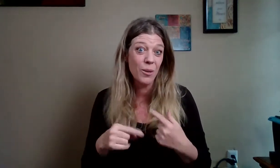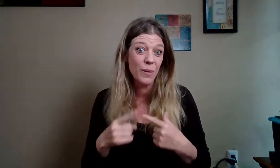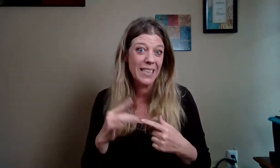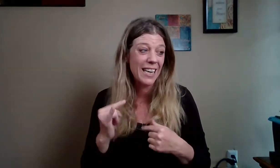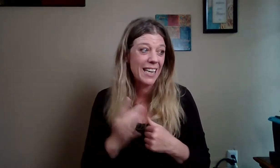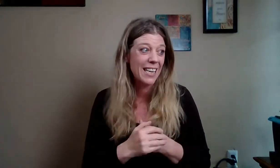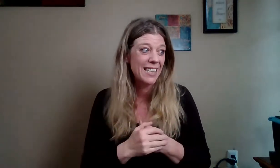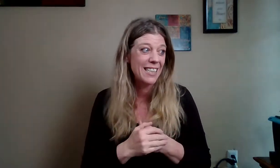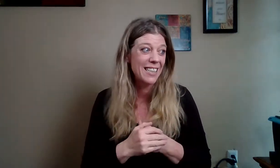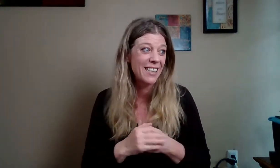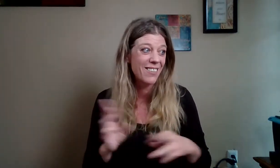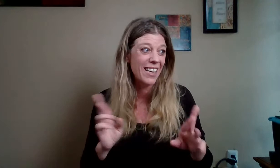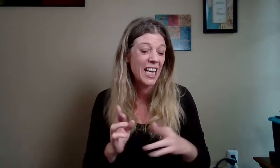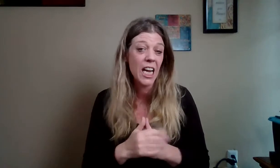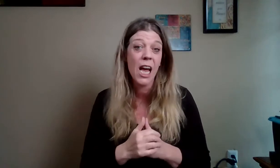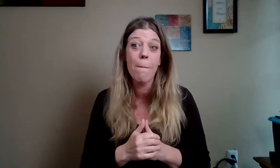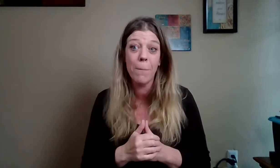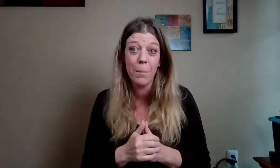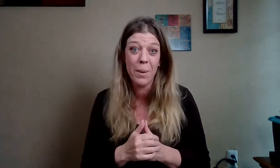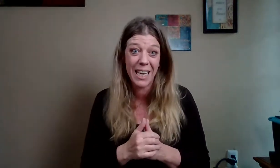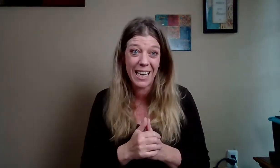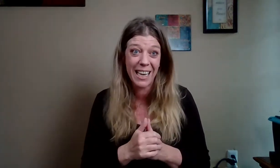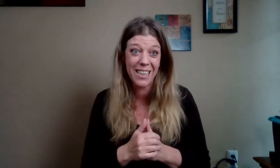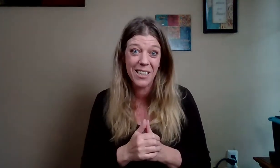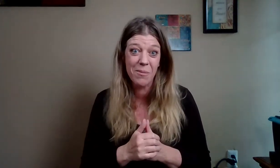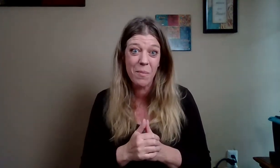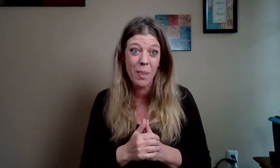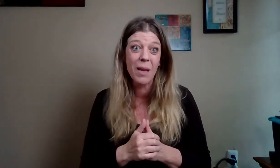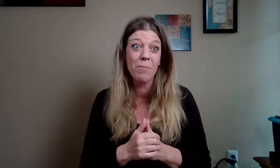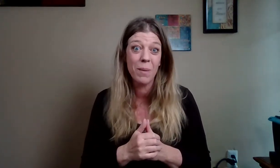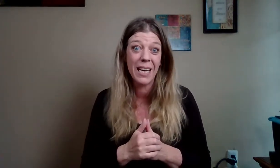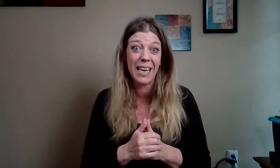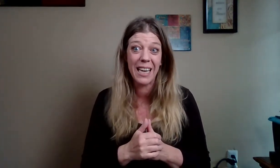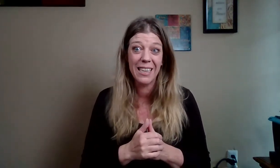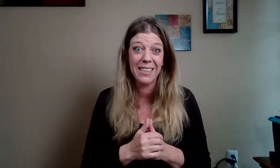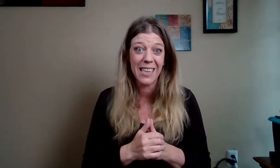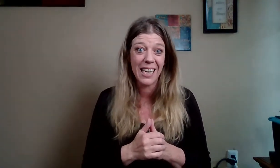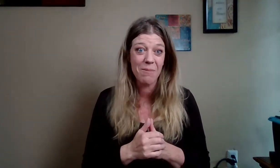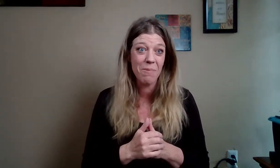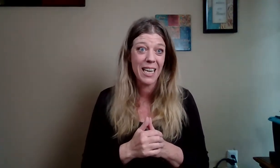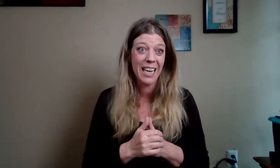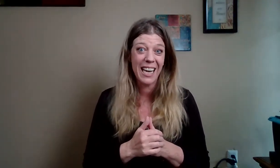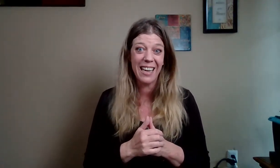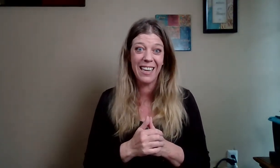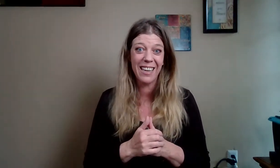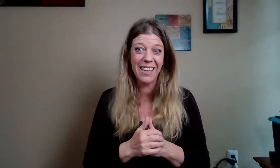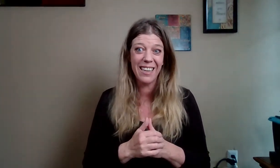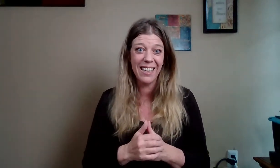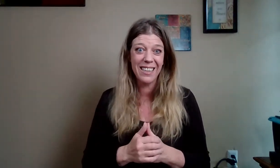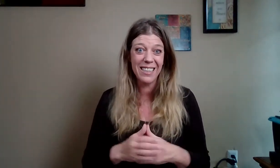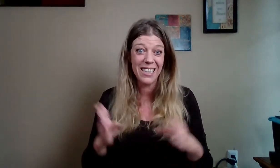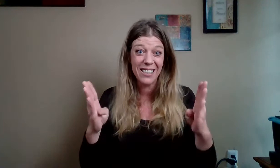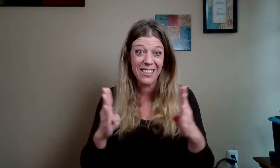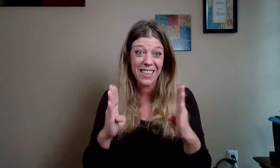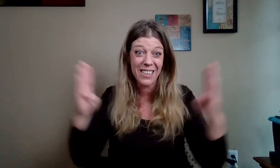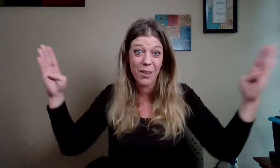you sign it. Ready? Big, big, sign big. Did you do this with